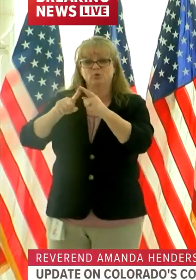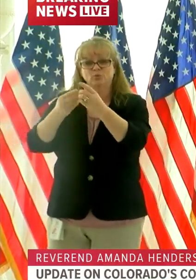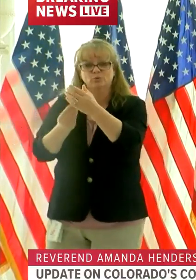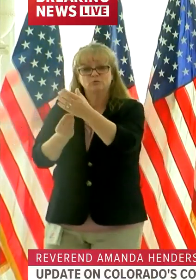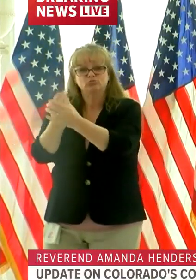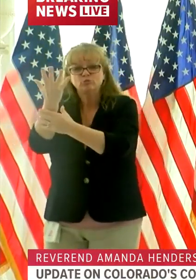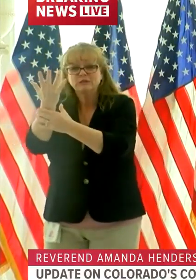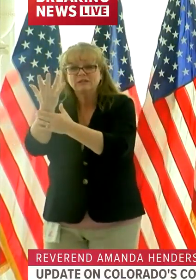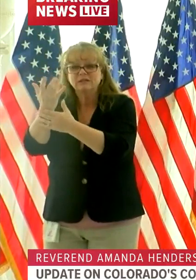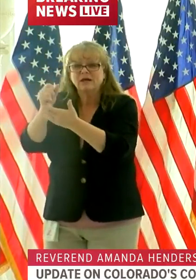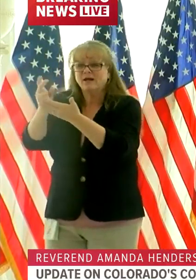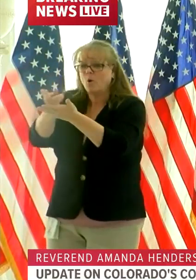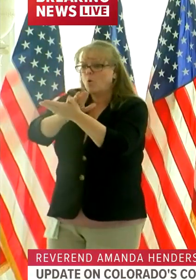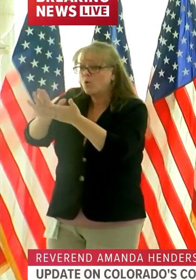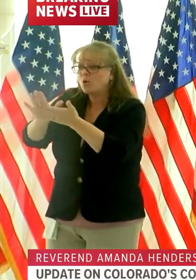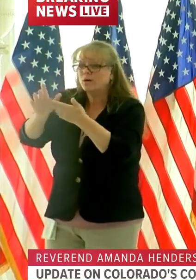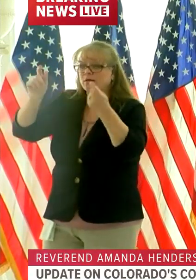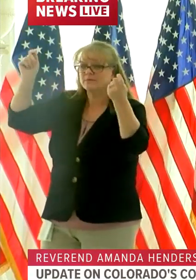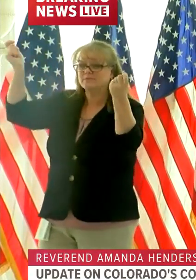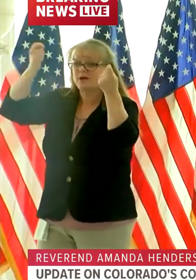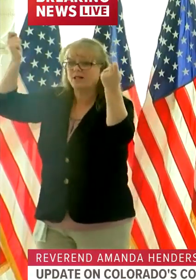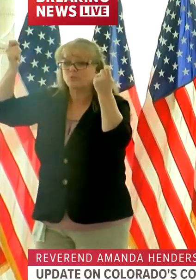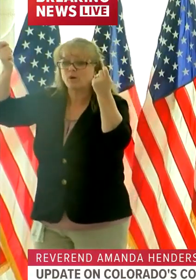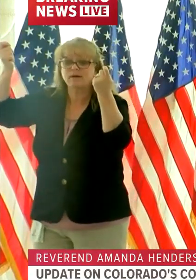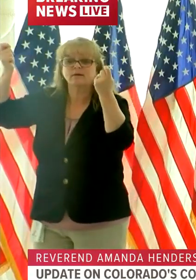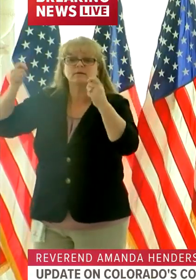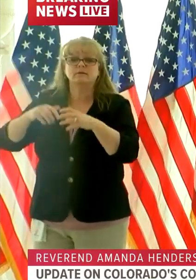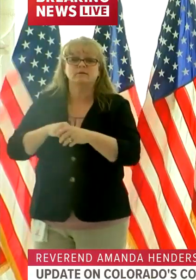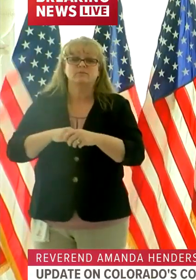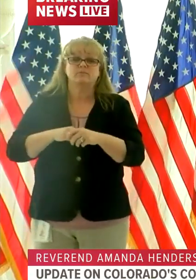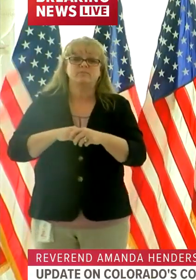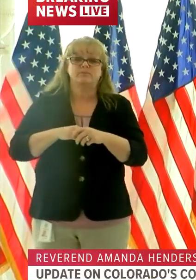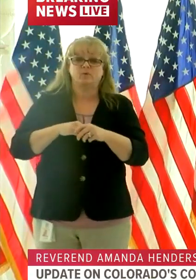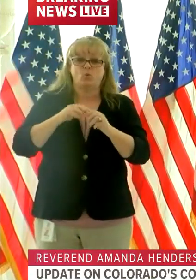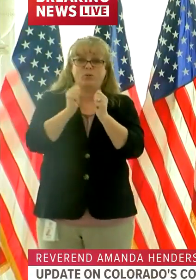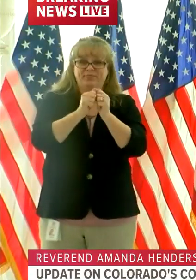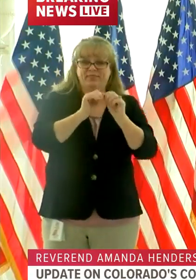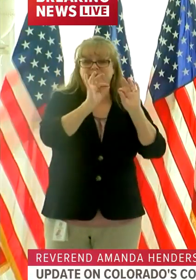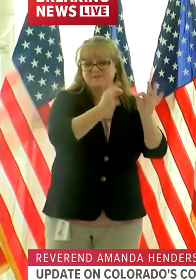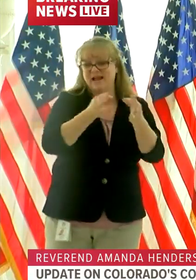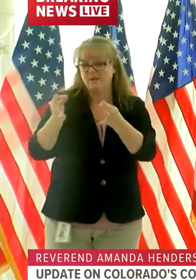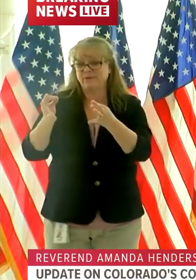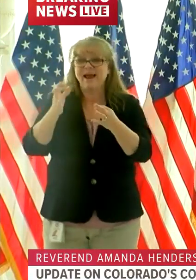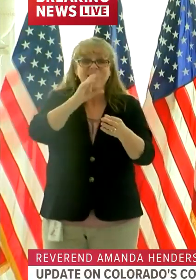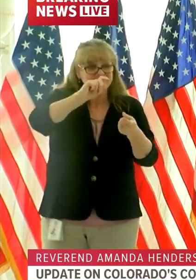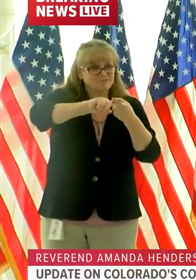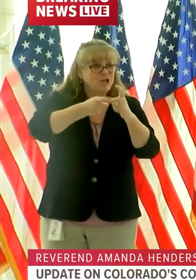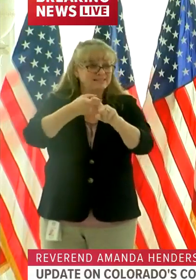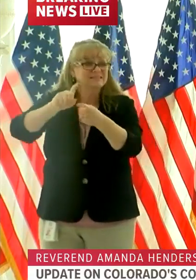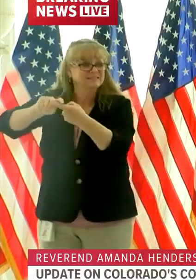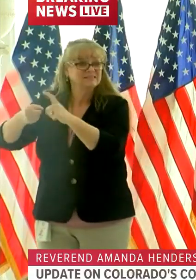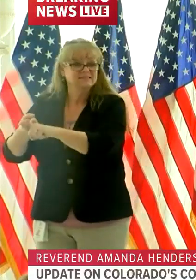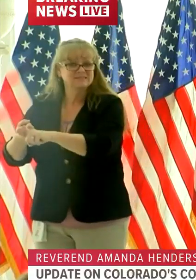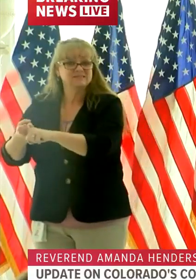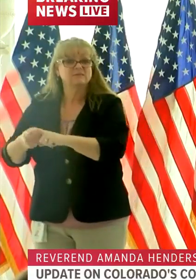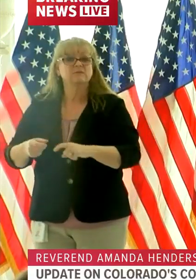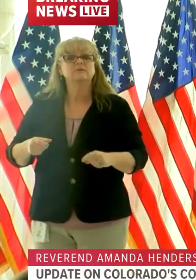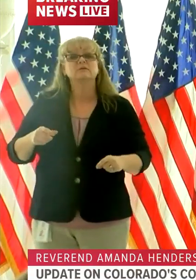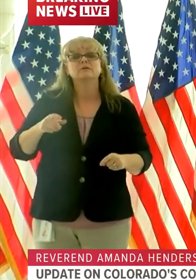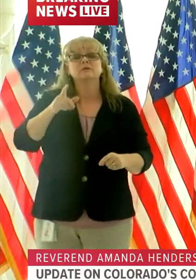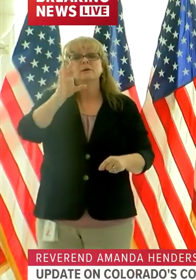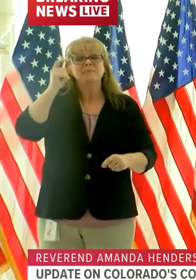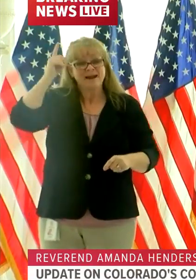and friends and gathering as community. But as you know, COVID-19 pandemic has changed everything